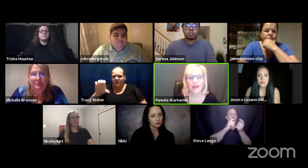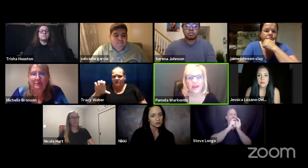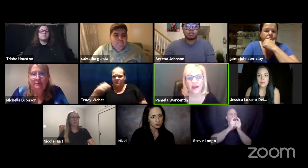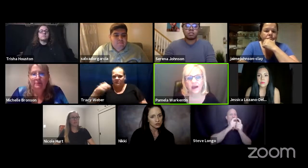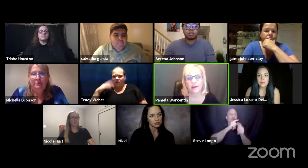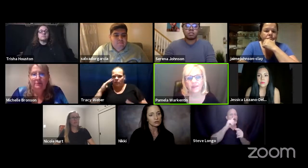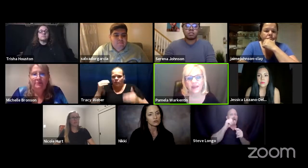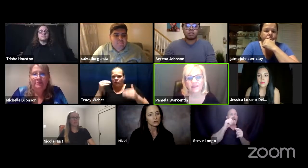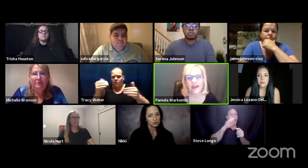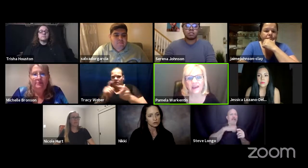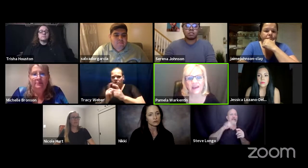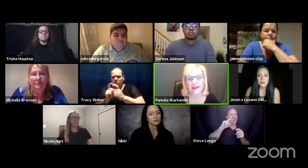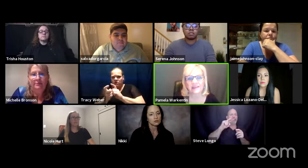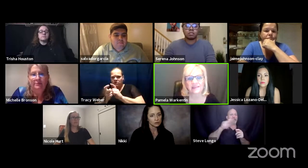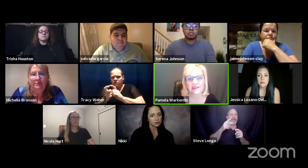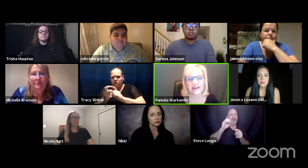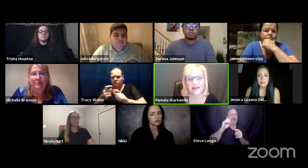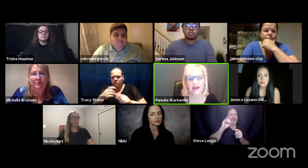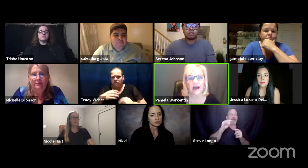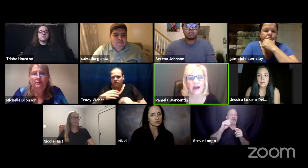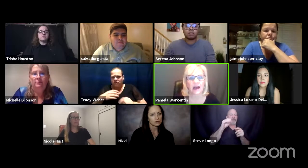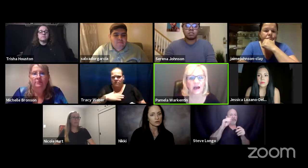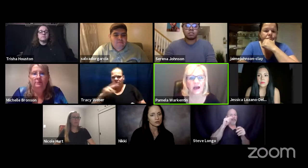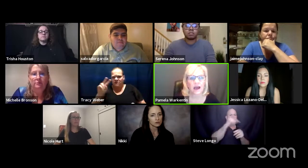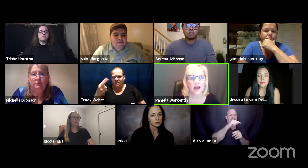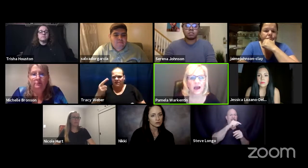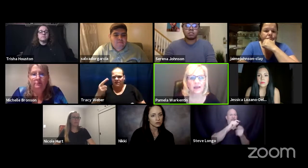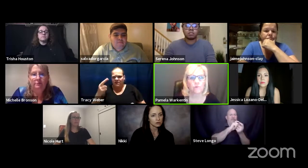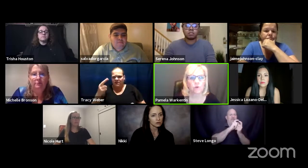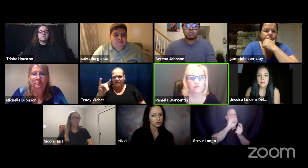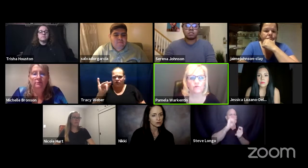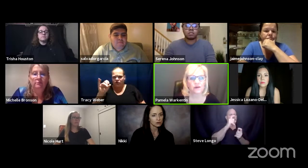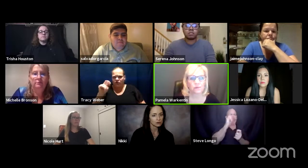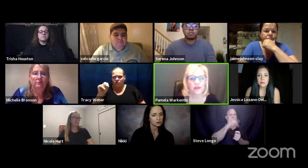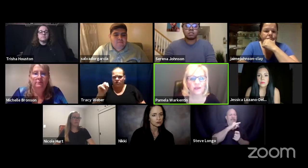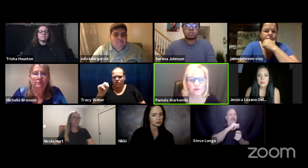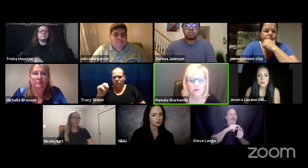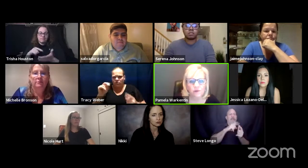Okay, in that case, then I move that we